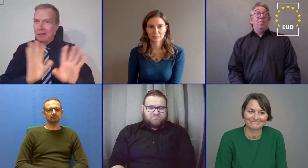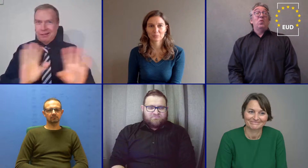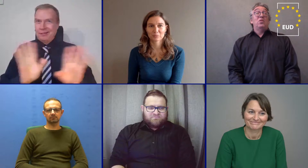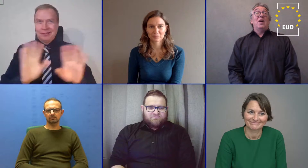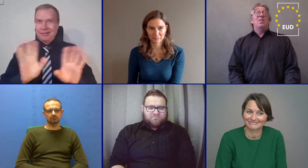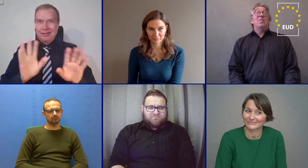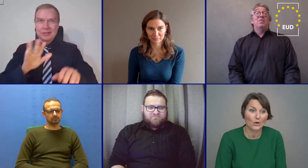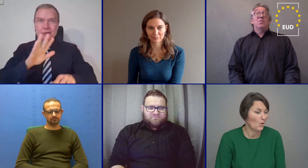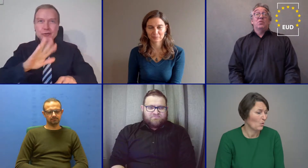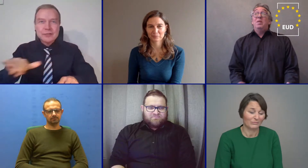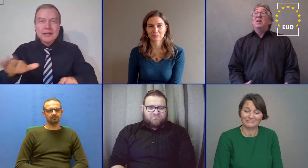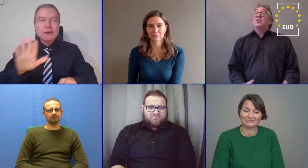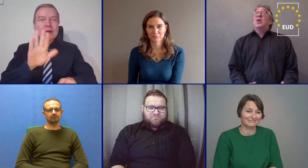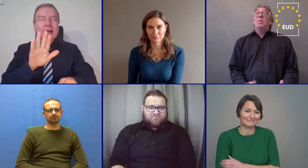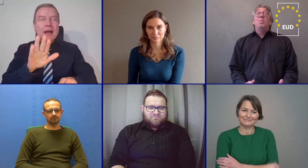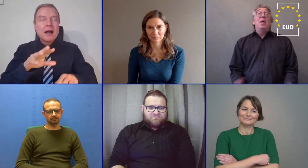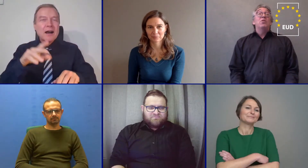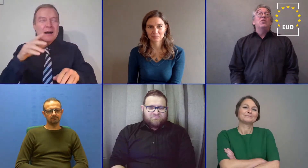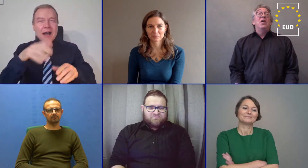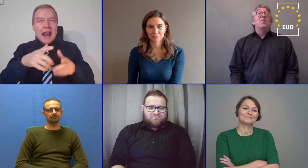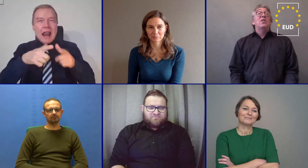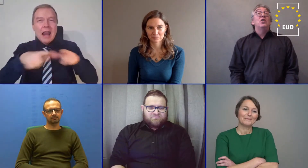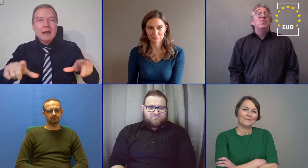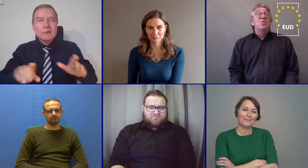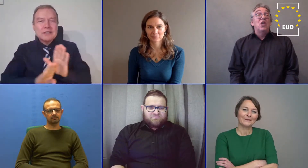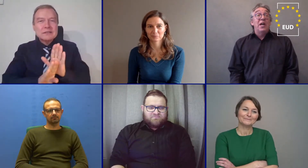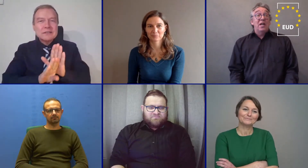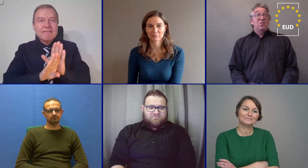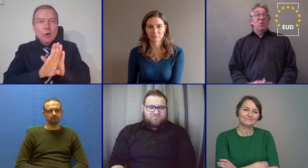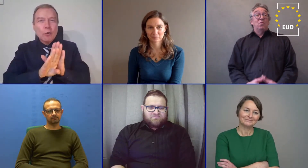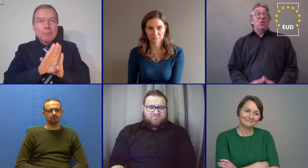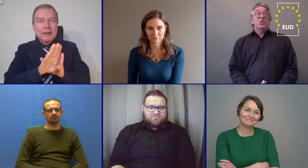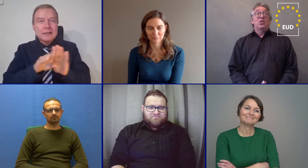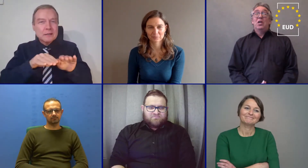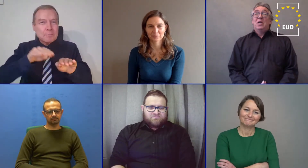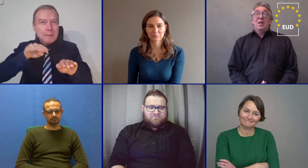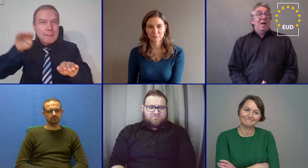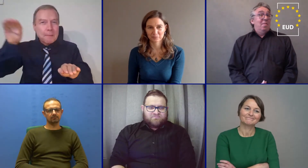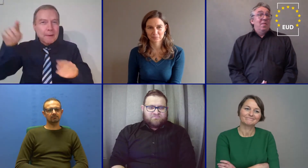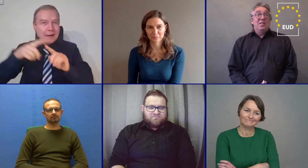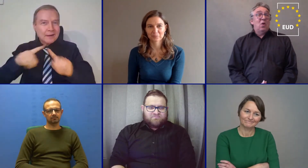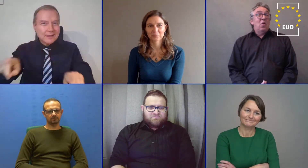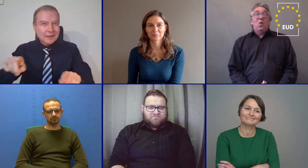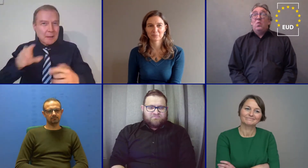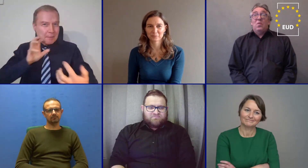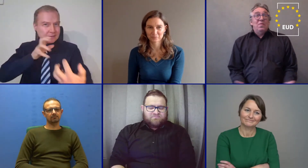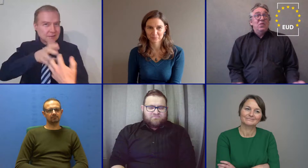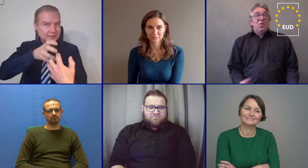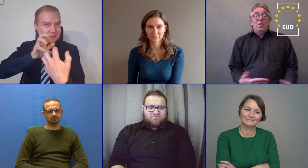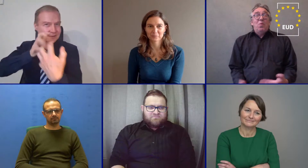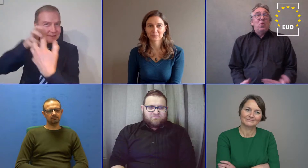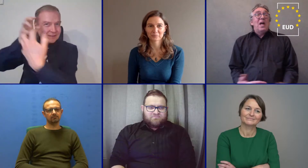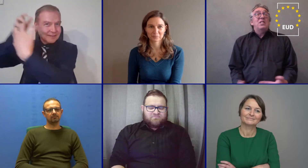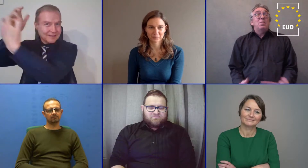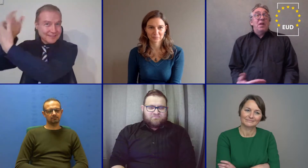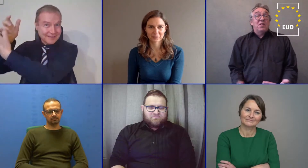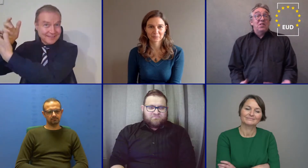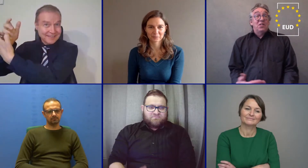important to be a child and be able to see other children signing as role models. These are all important aspects